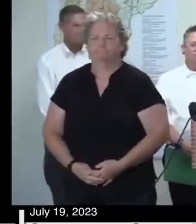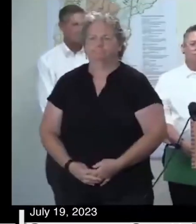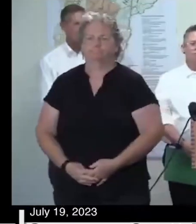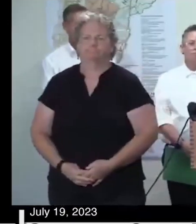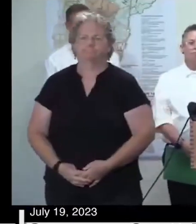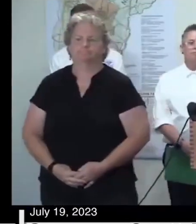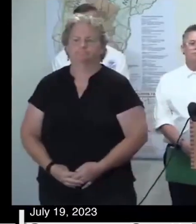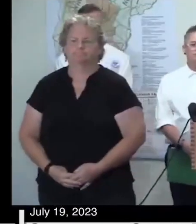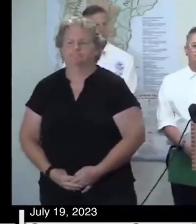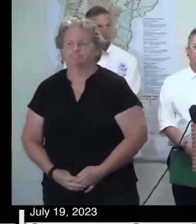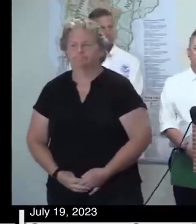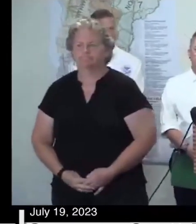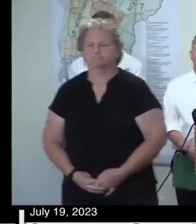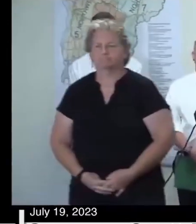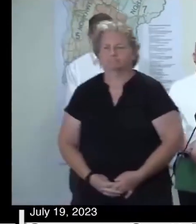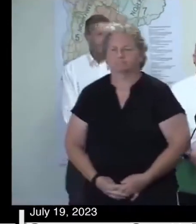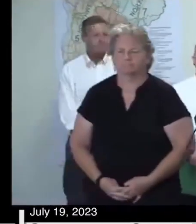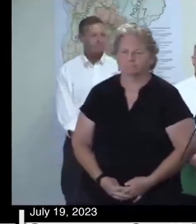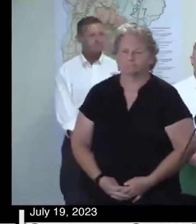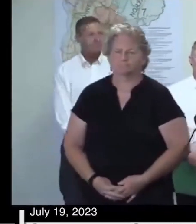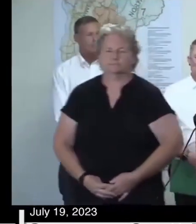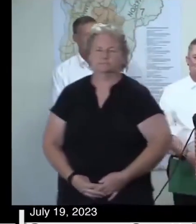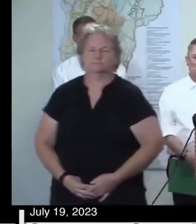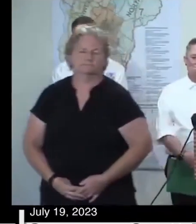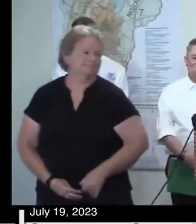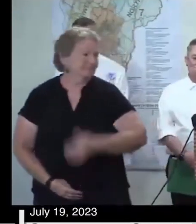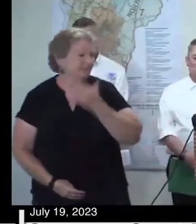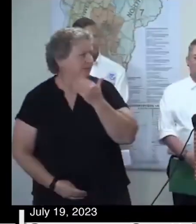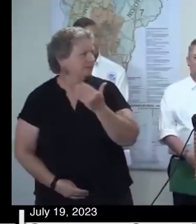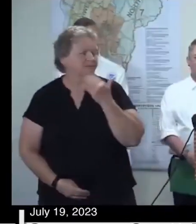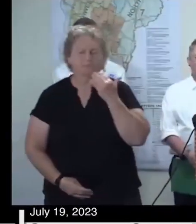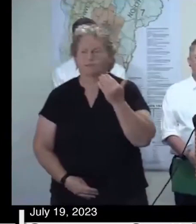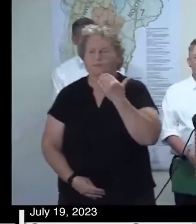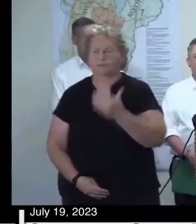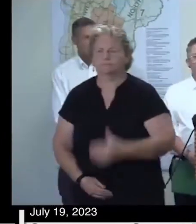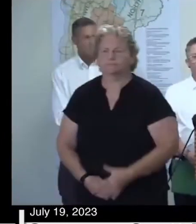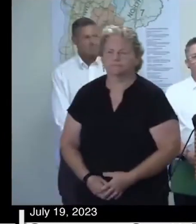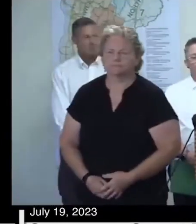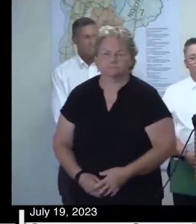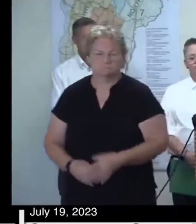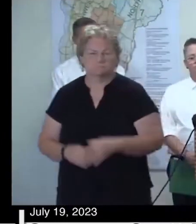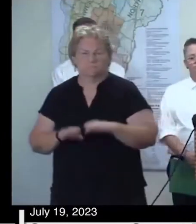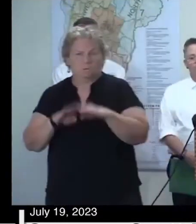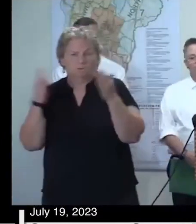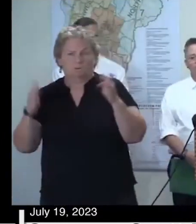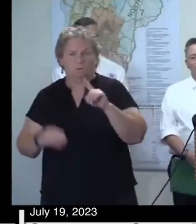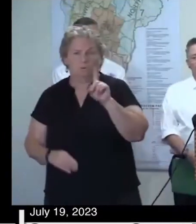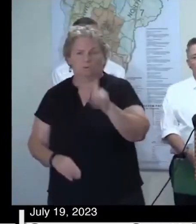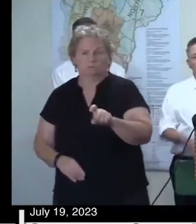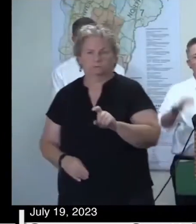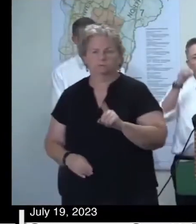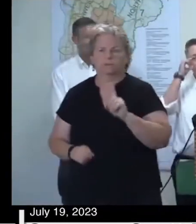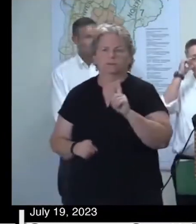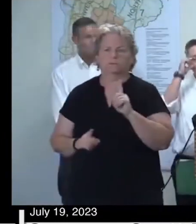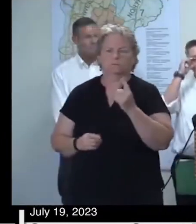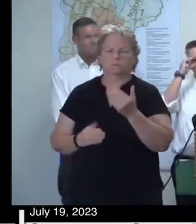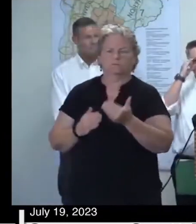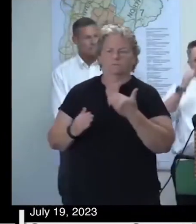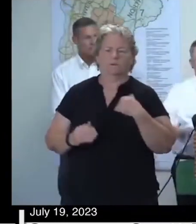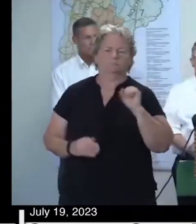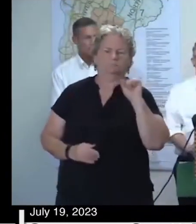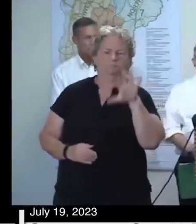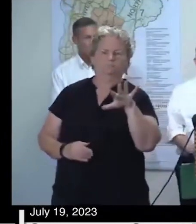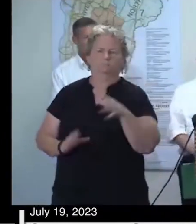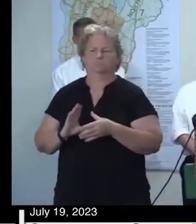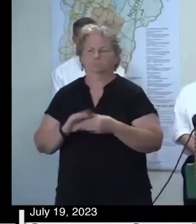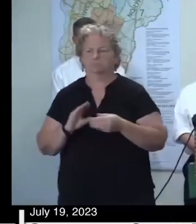Thank you very much. And before I open up to questions, I just wanted to comment as well. Will Roy was very helpful